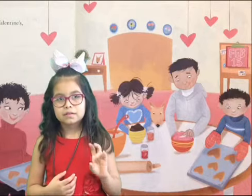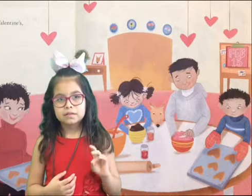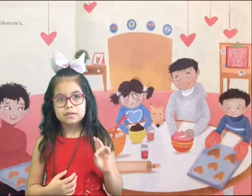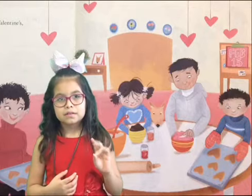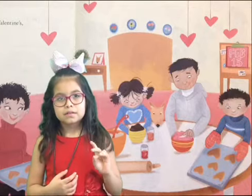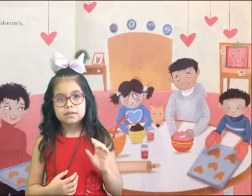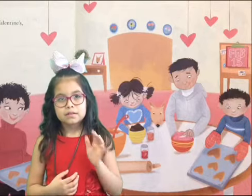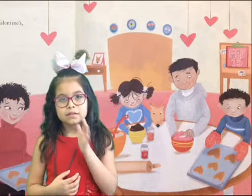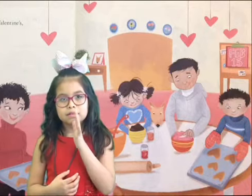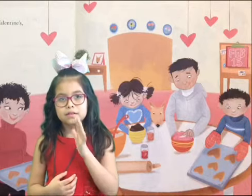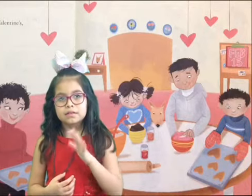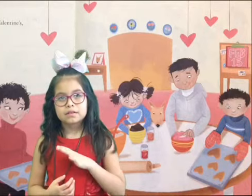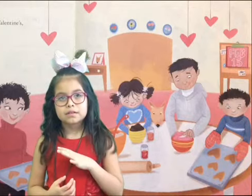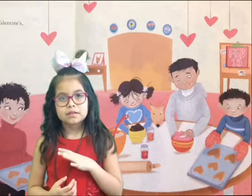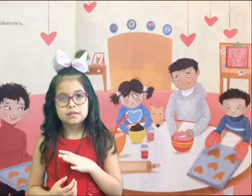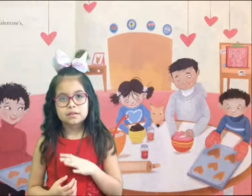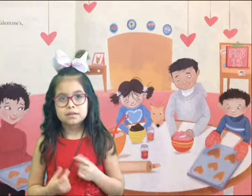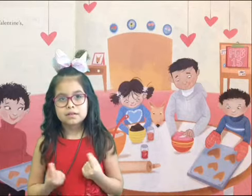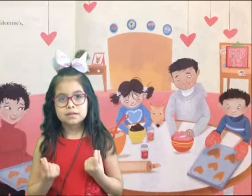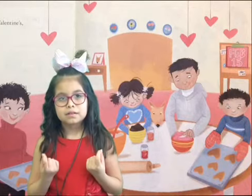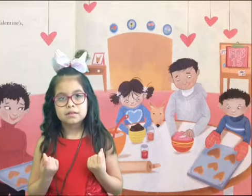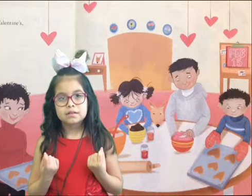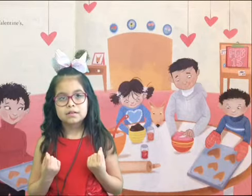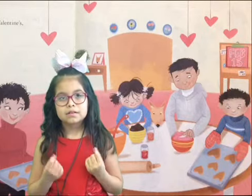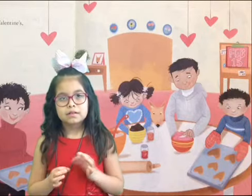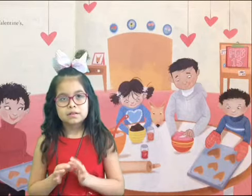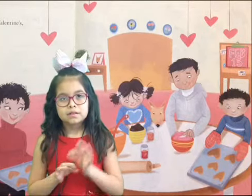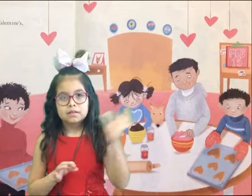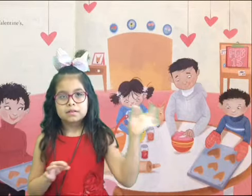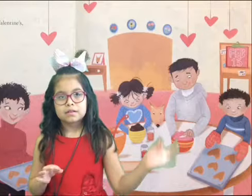Seven ladies tweeting,